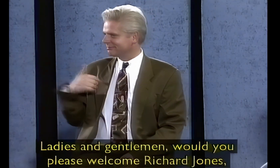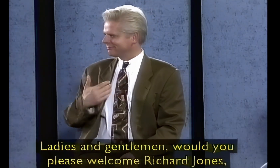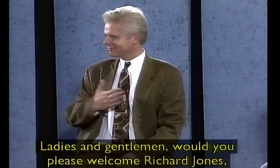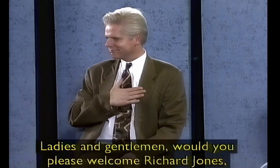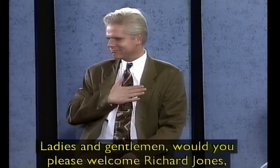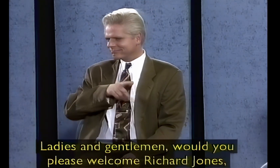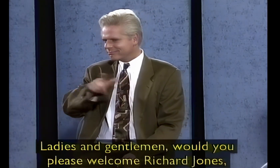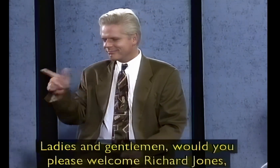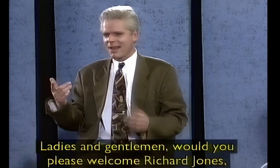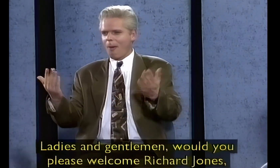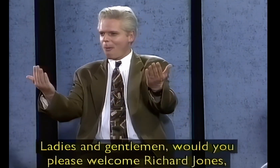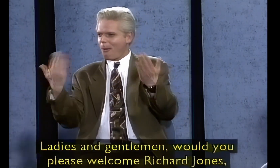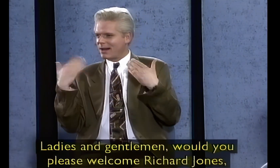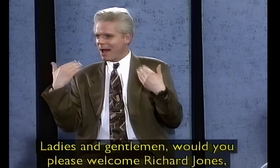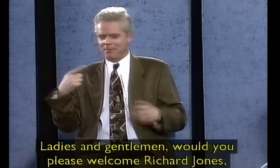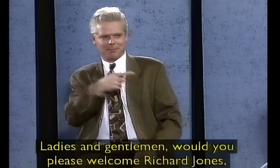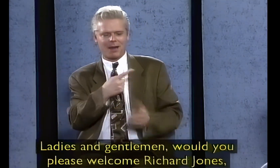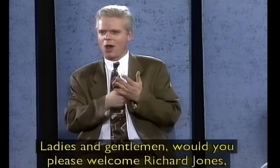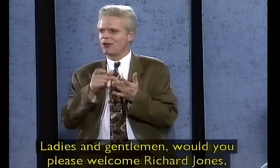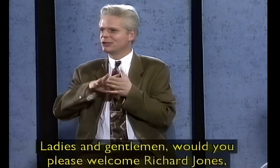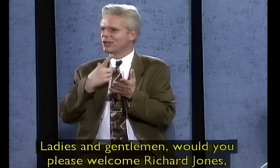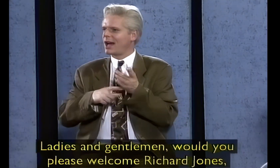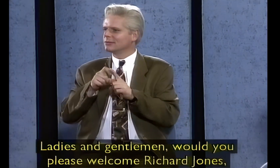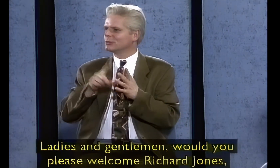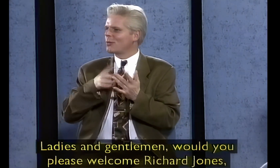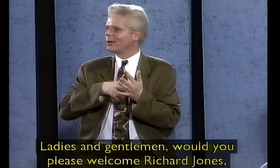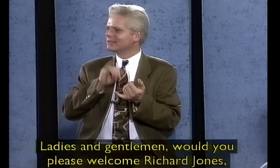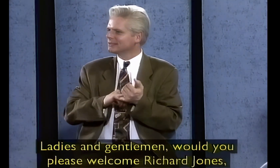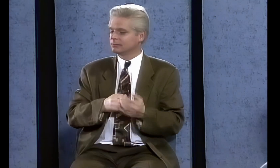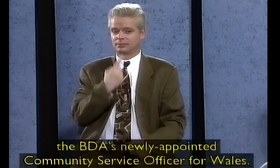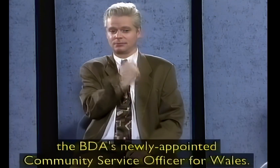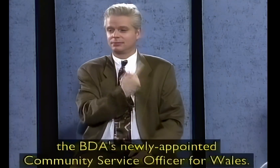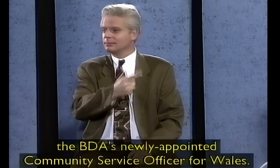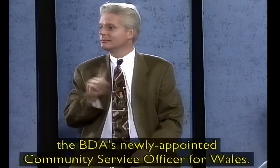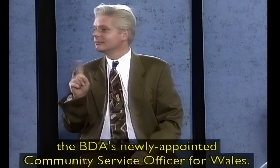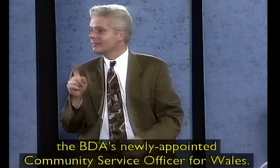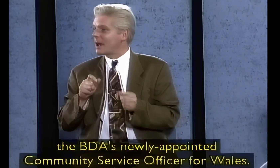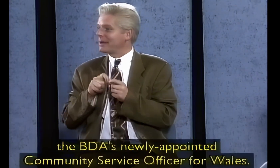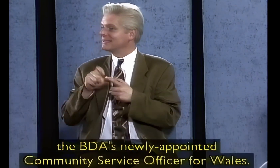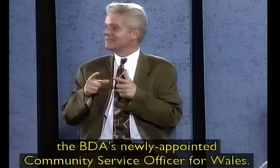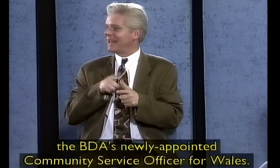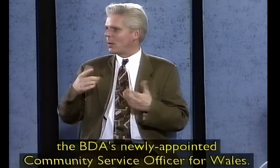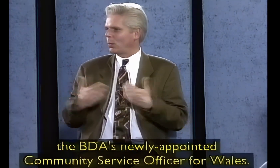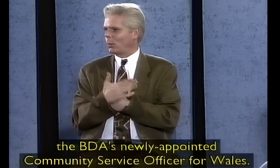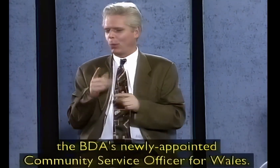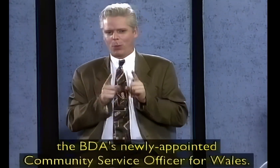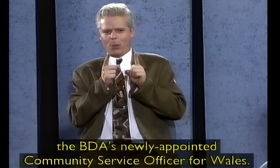Ladies and gentlemen, would you please welcome Richard Jones, the BDA's newly appointed Community